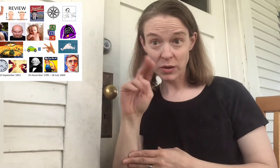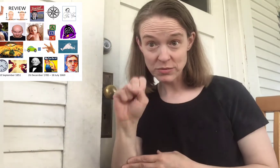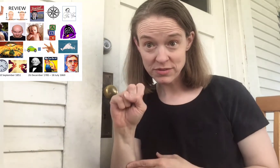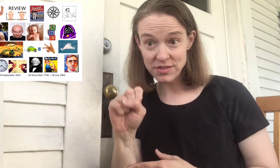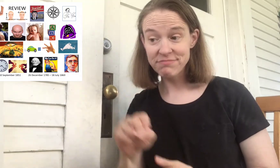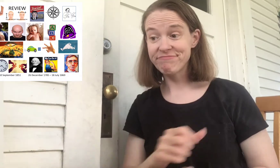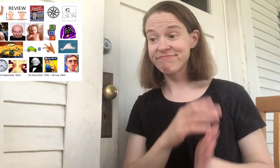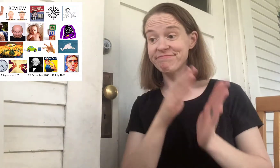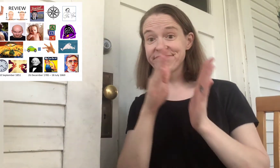pronouns.